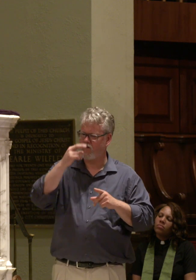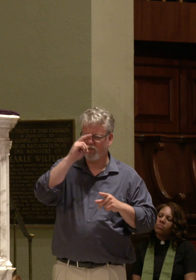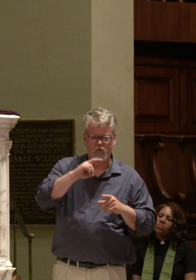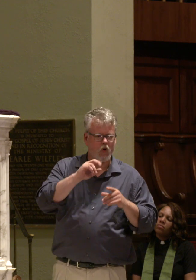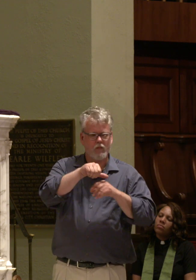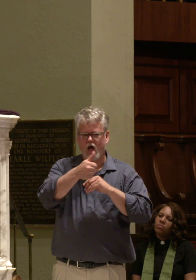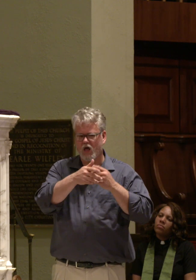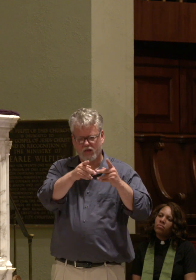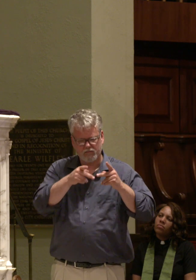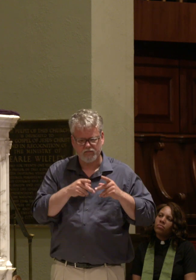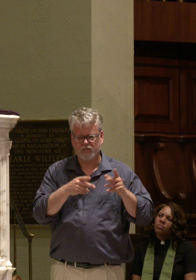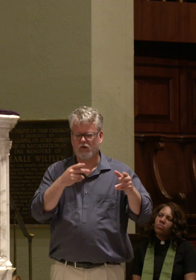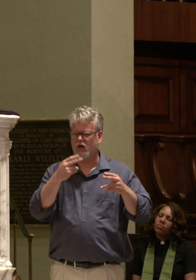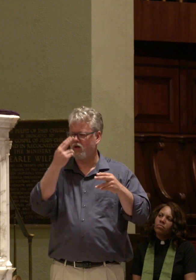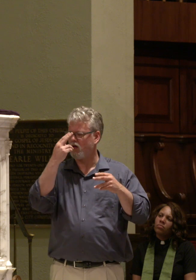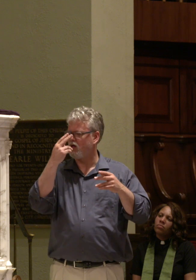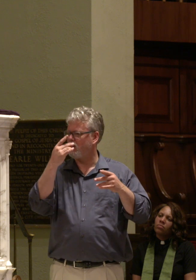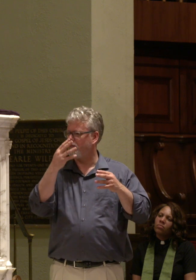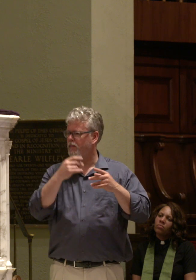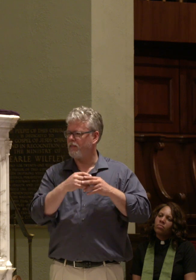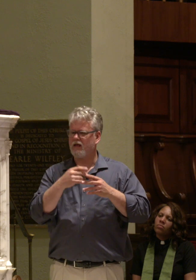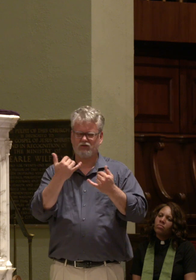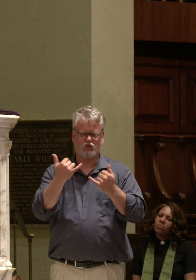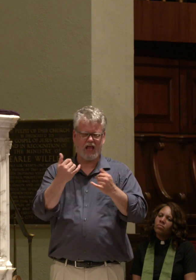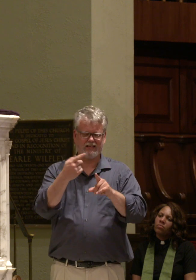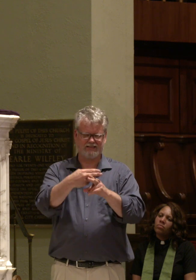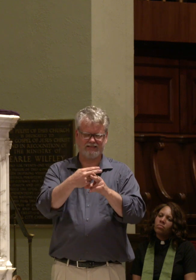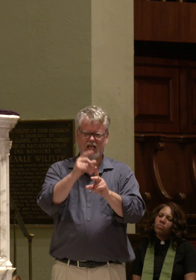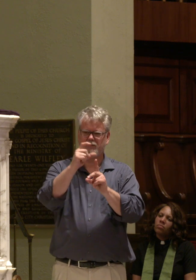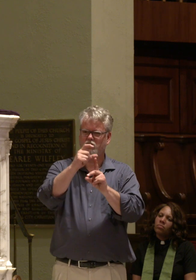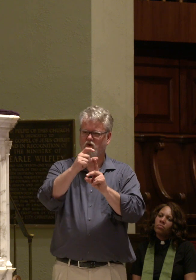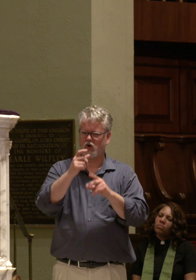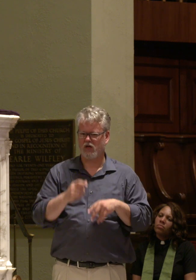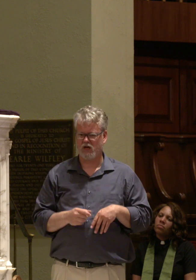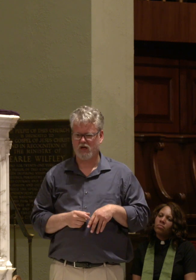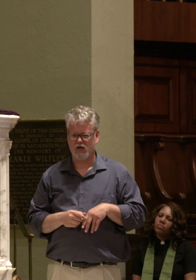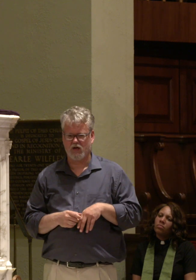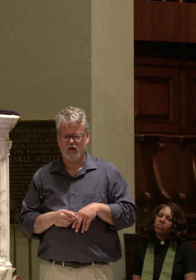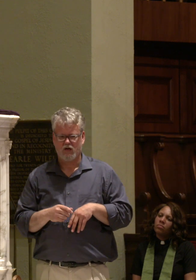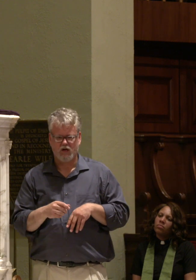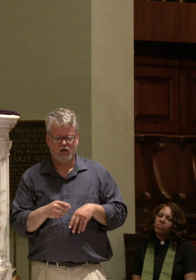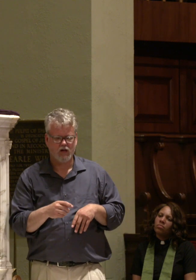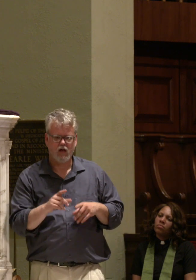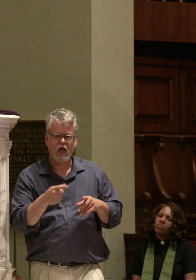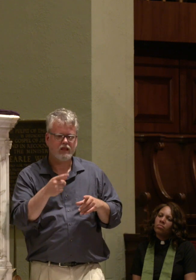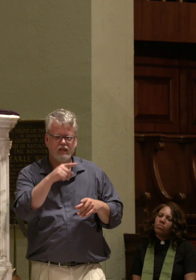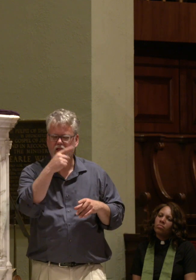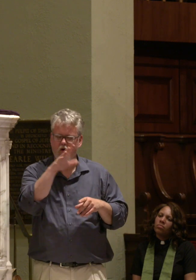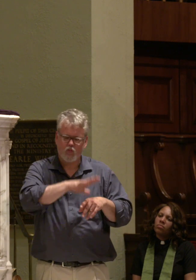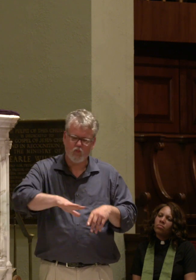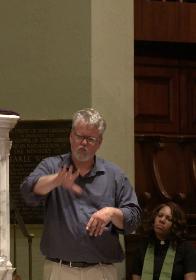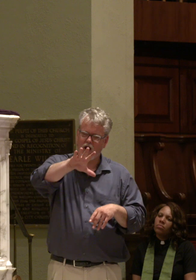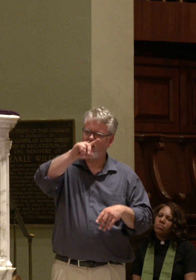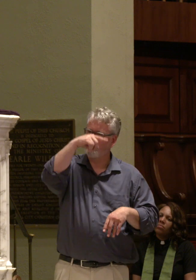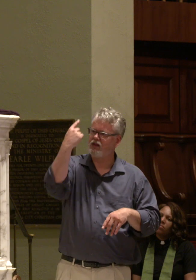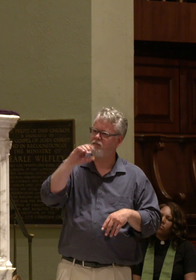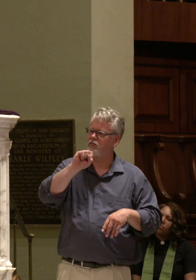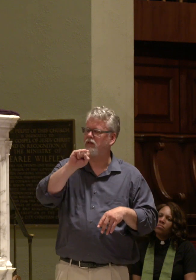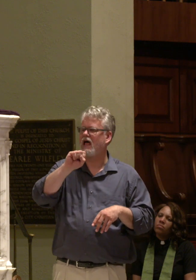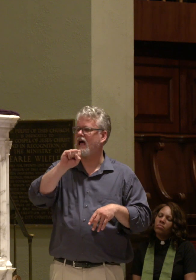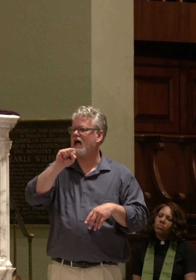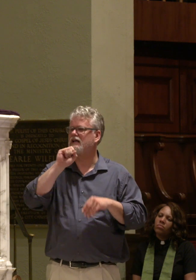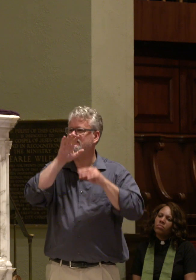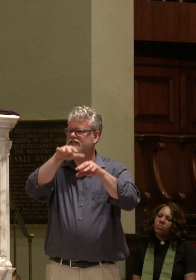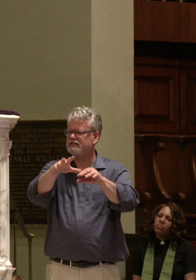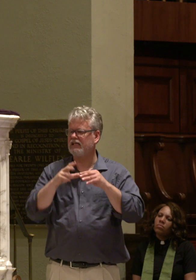province. And today we would call those Turkey and the Black and the Asia around the Black Sea and the Mediterranean. They had folk there from Egypt